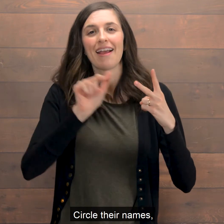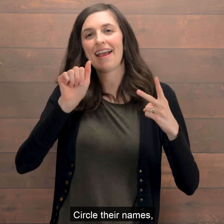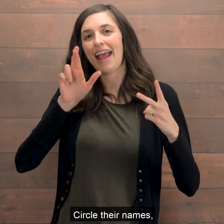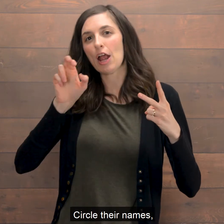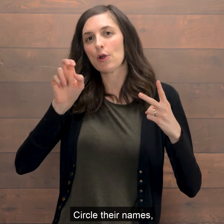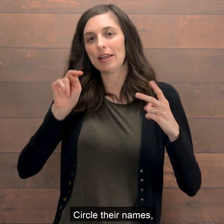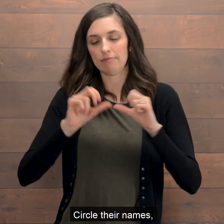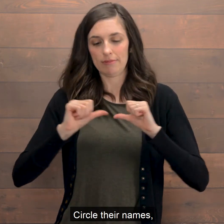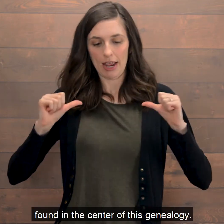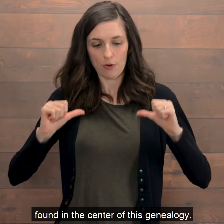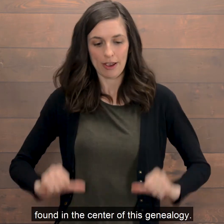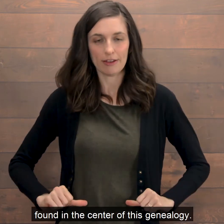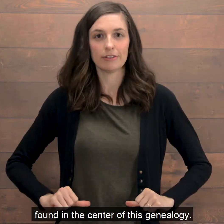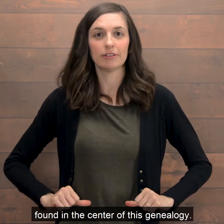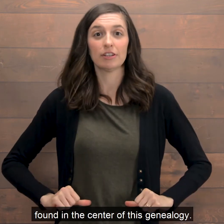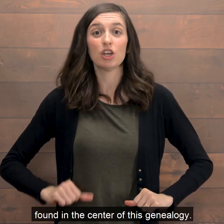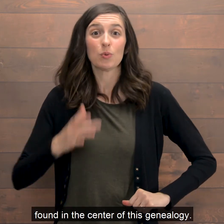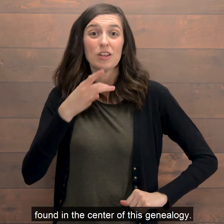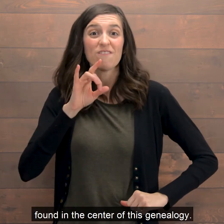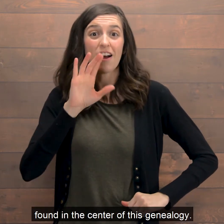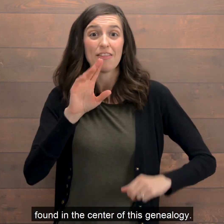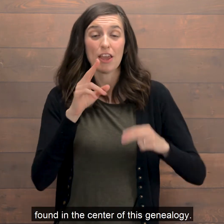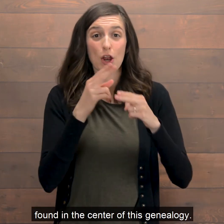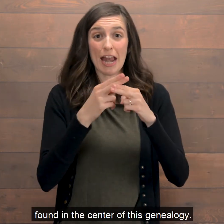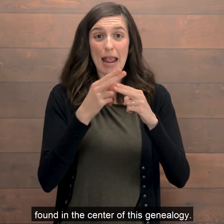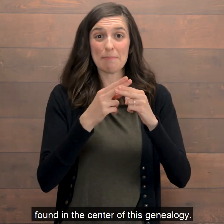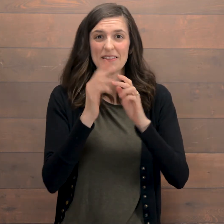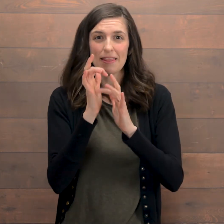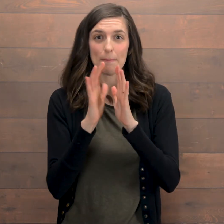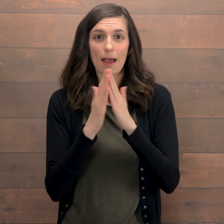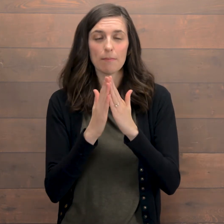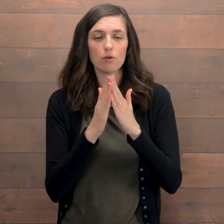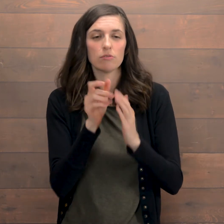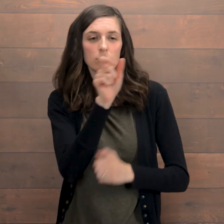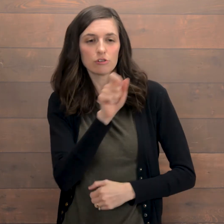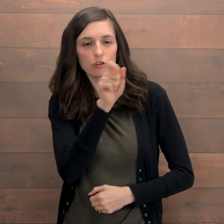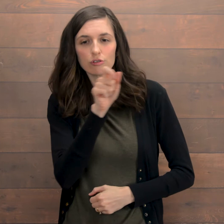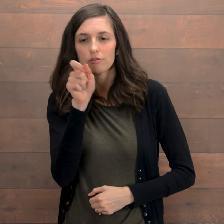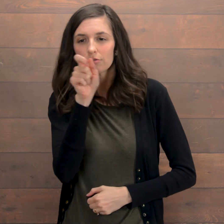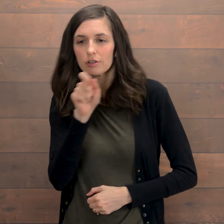Circle their names, found in the center of this genealogy.